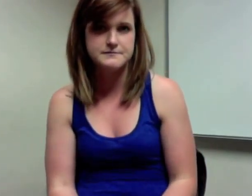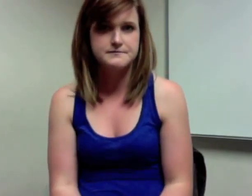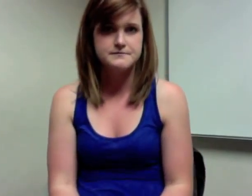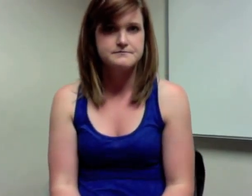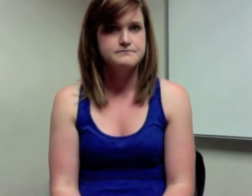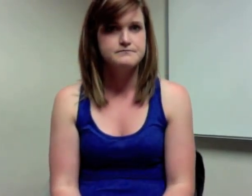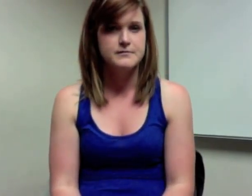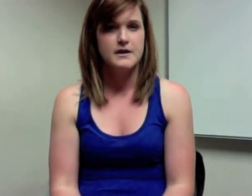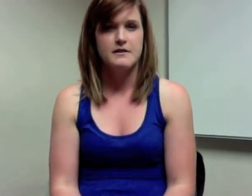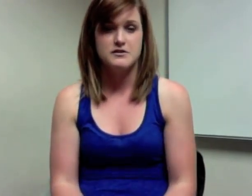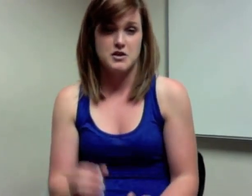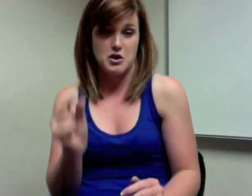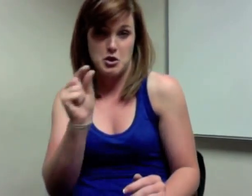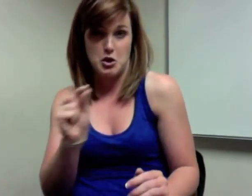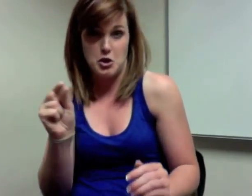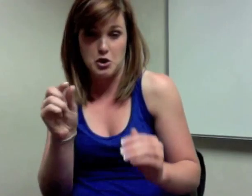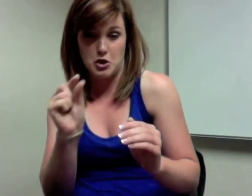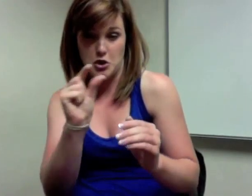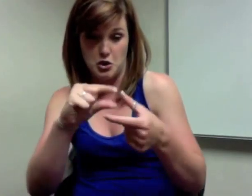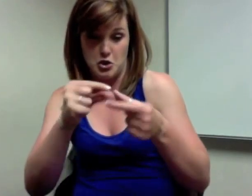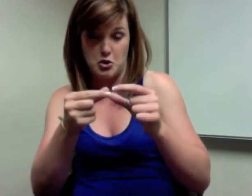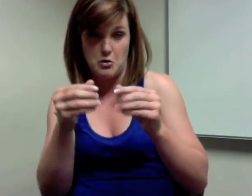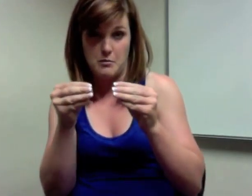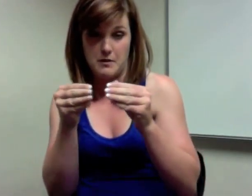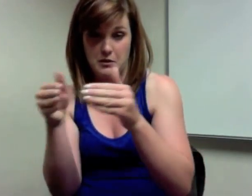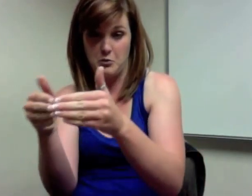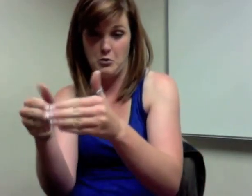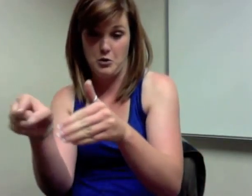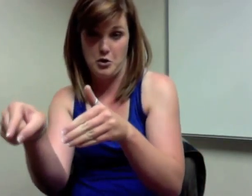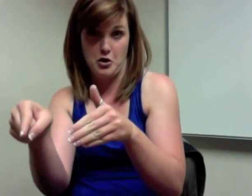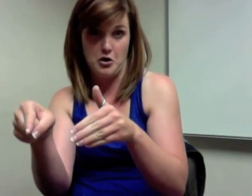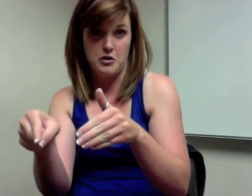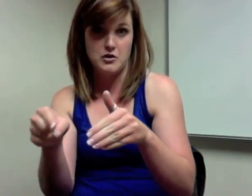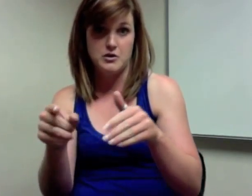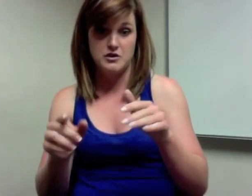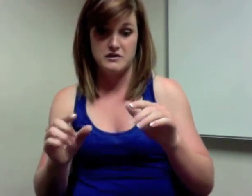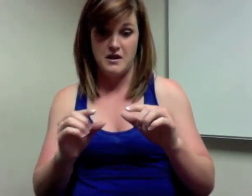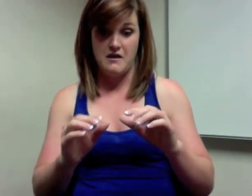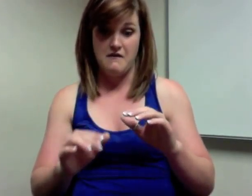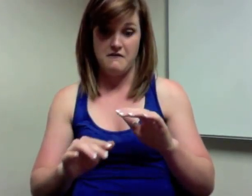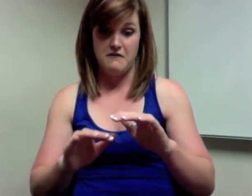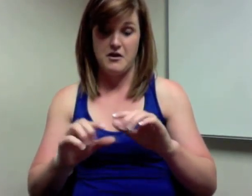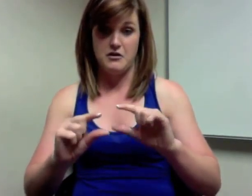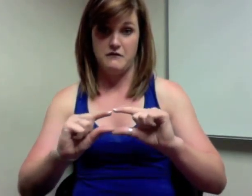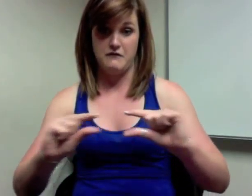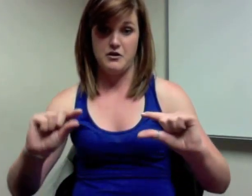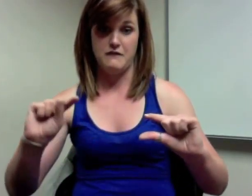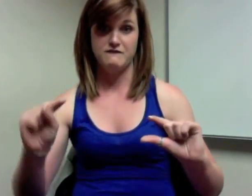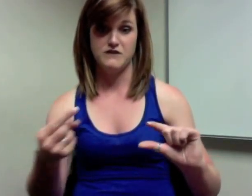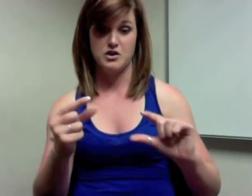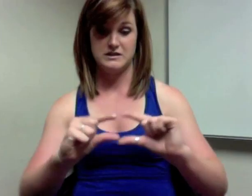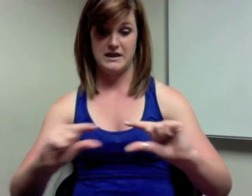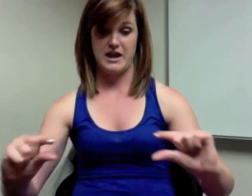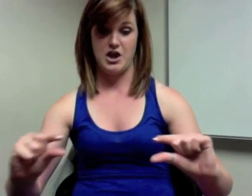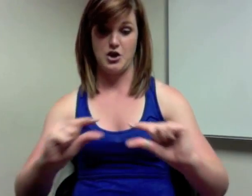There's a cube down in the corner, and we would just fill up that first layer and then have another layer and so on until we're right up to the